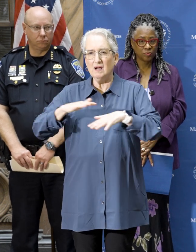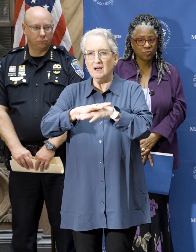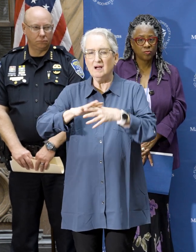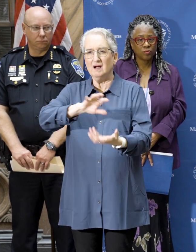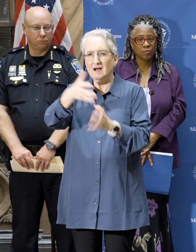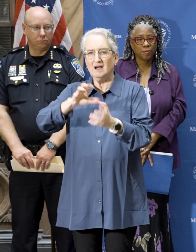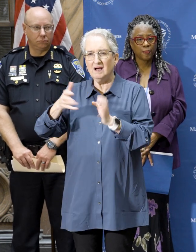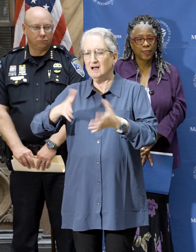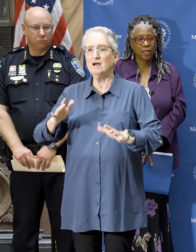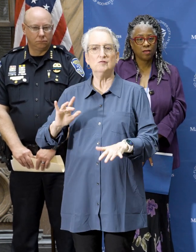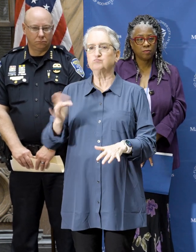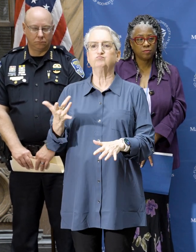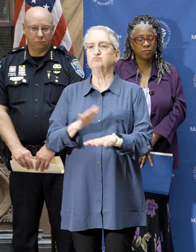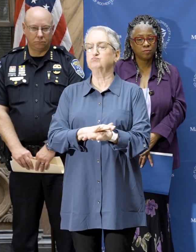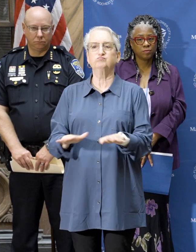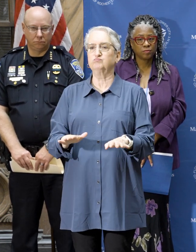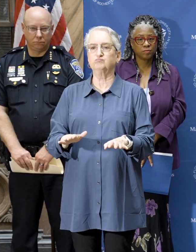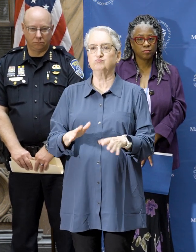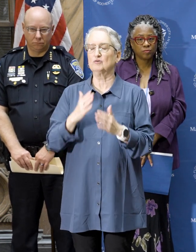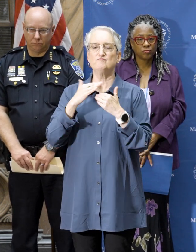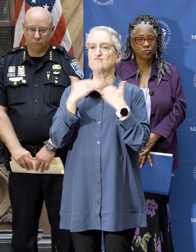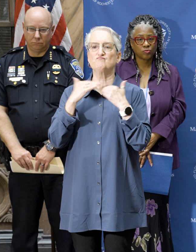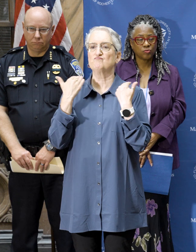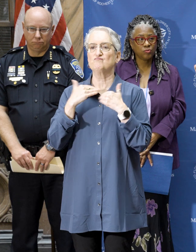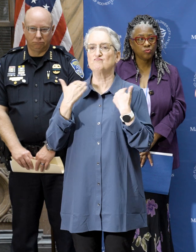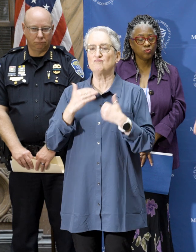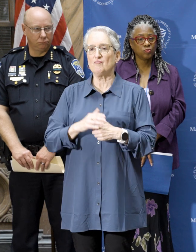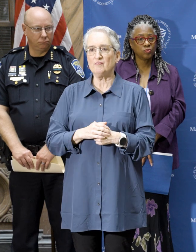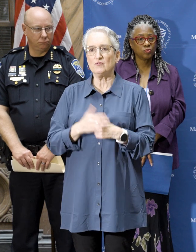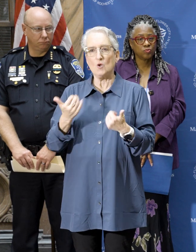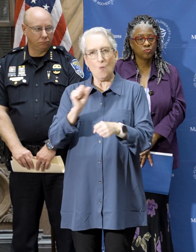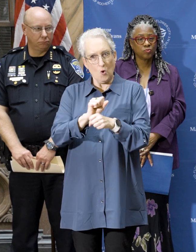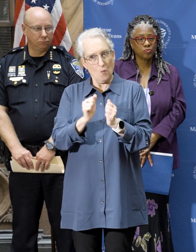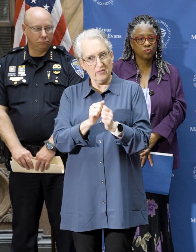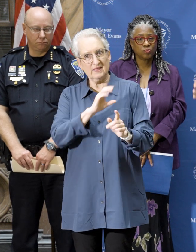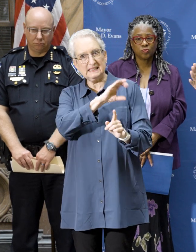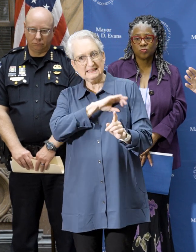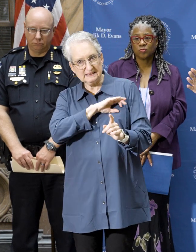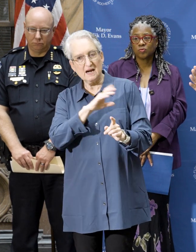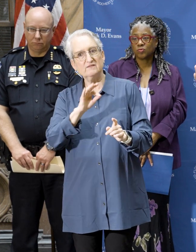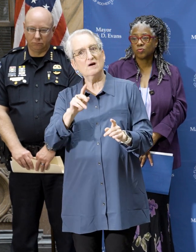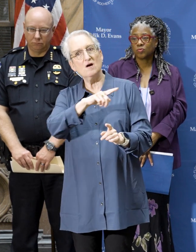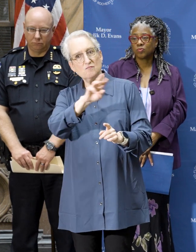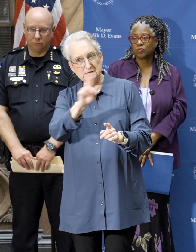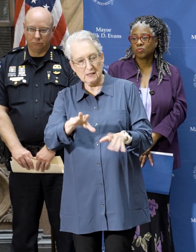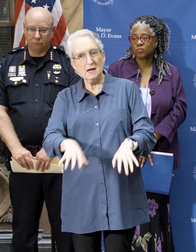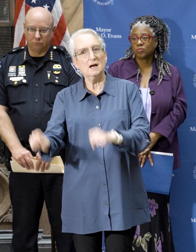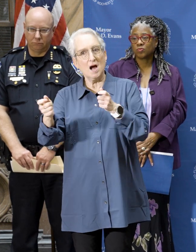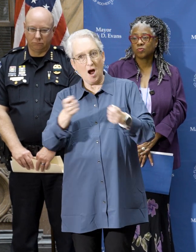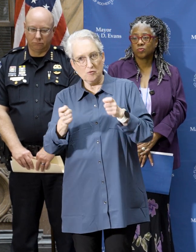havoc. And we are working to get it back under control. We still have a long way to go. No, in no way are we